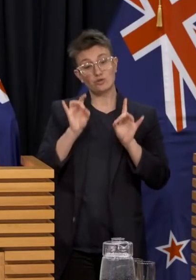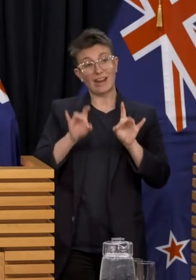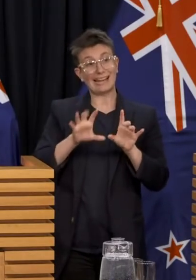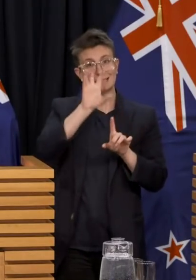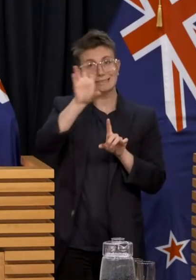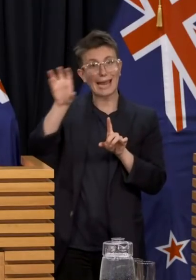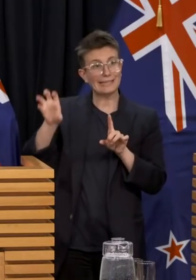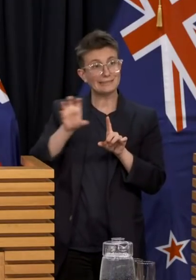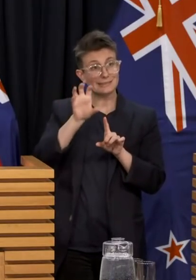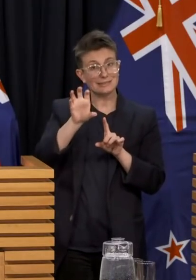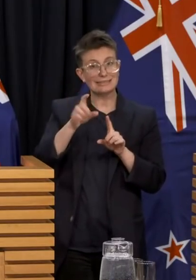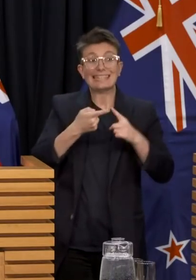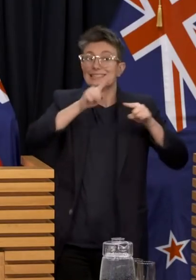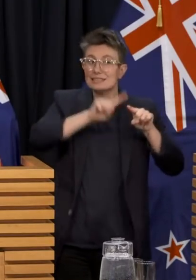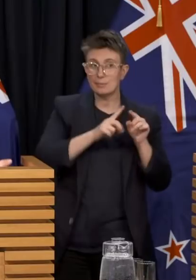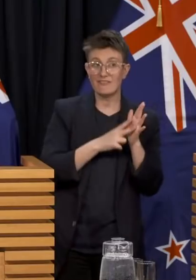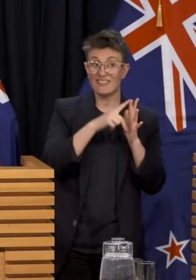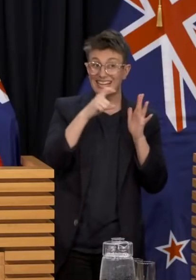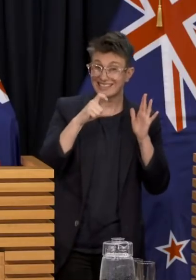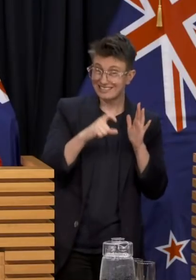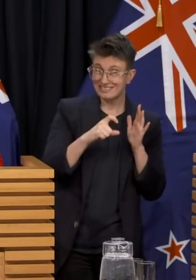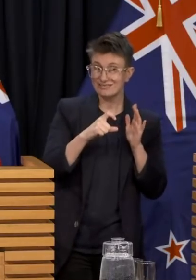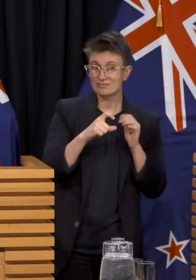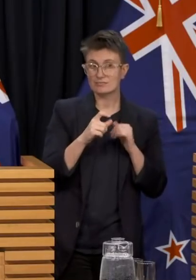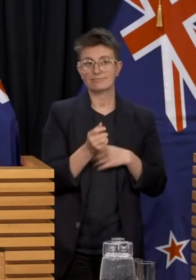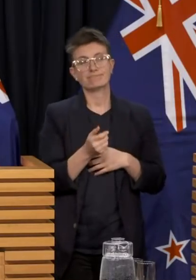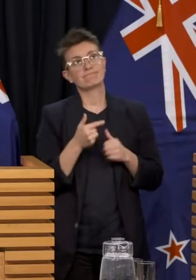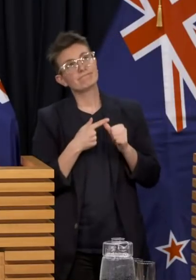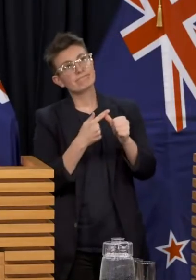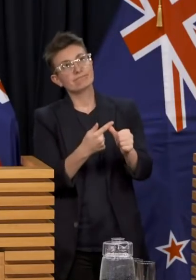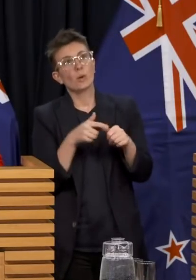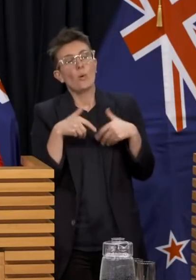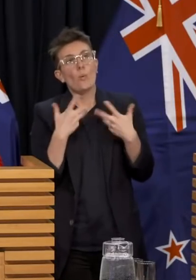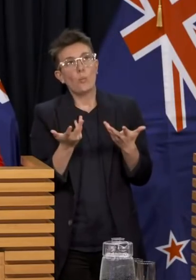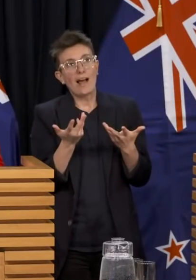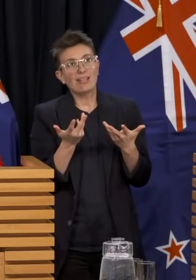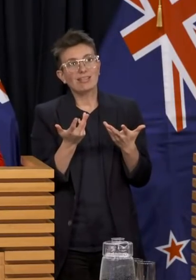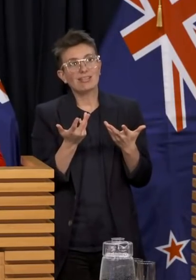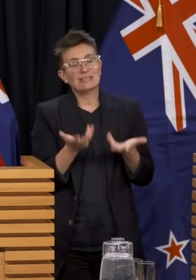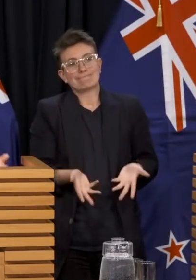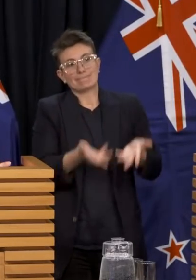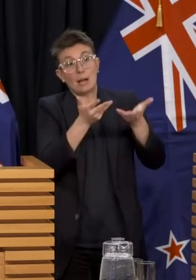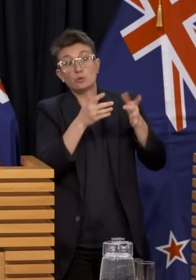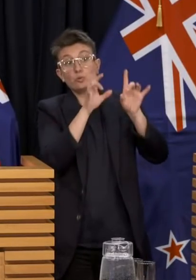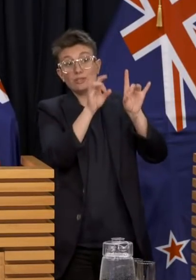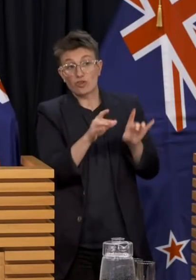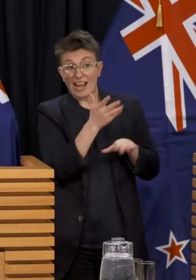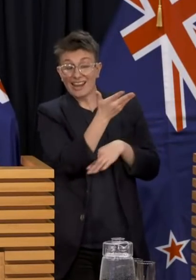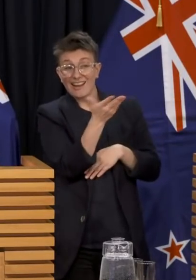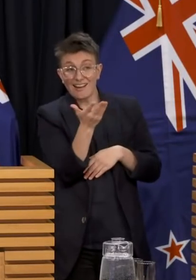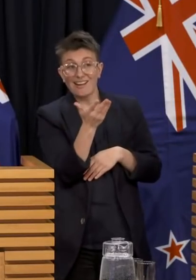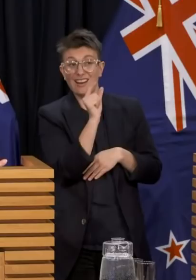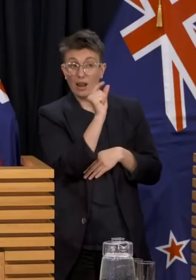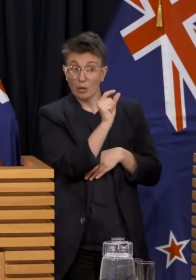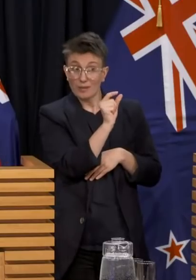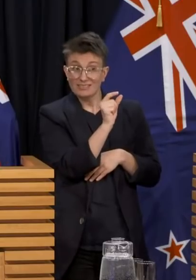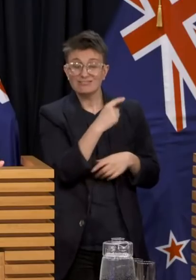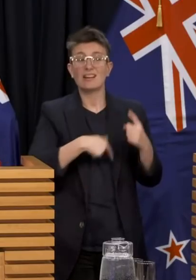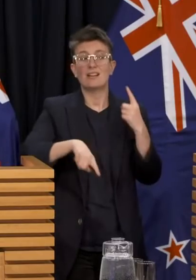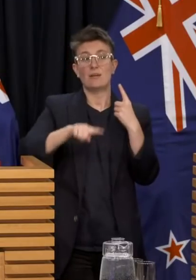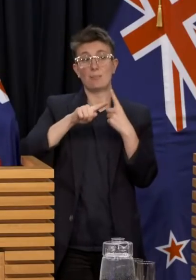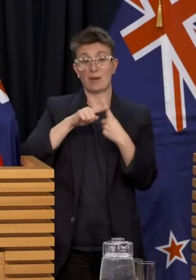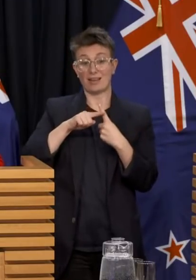all firstly come down to Australia's decision making. Secondly, it would come down to very tight border controls